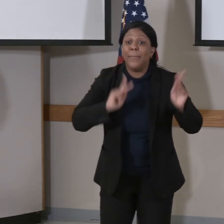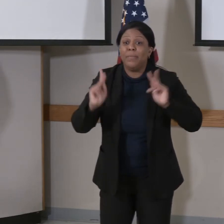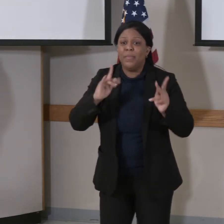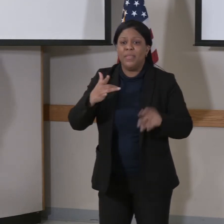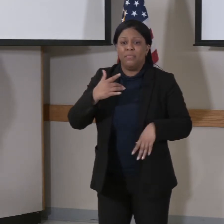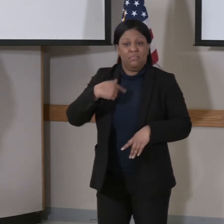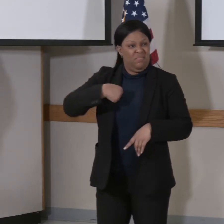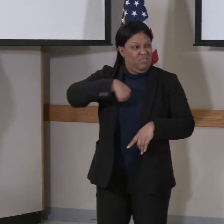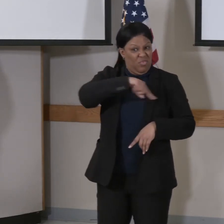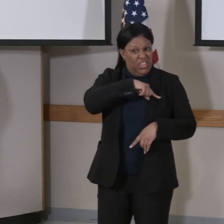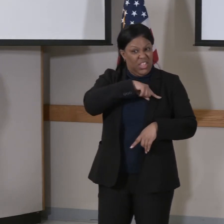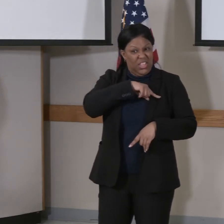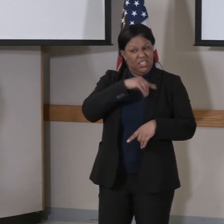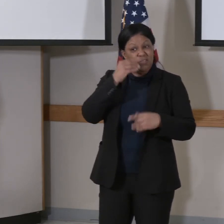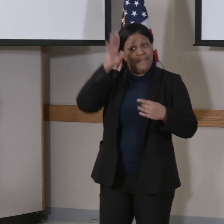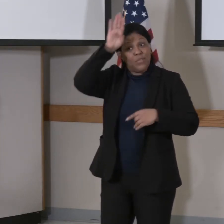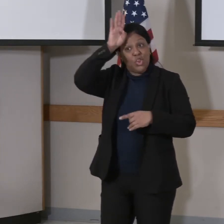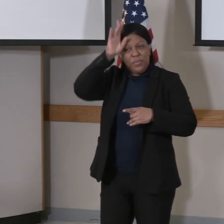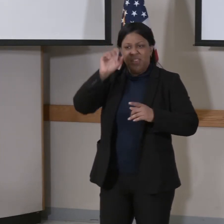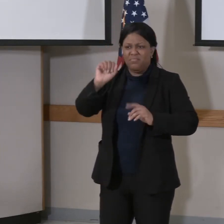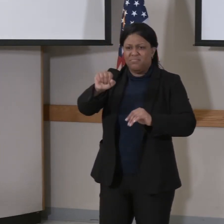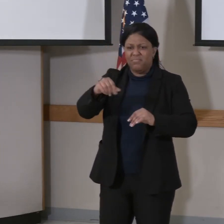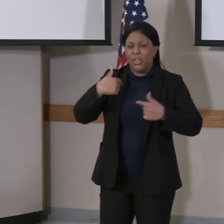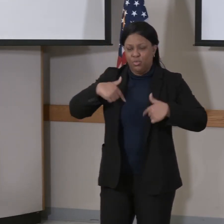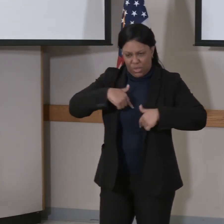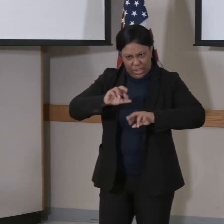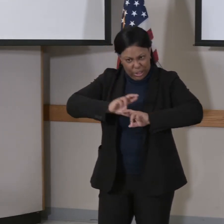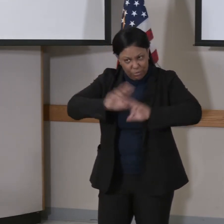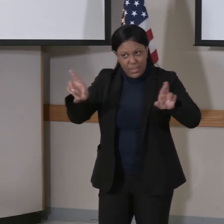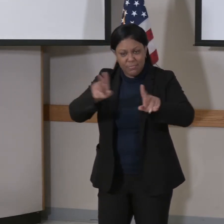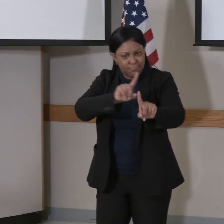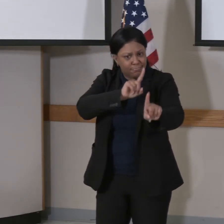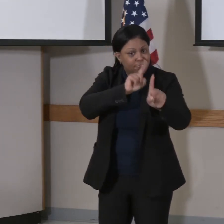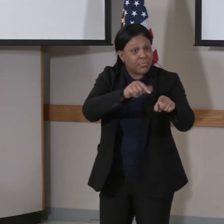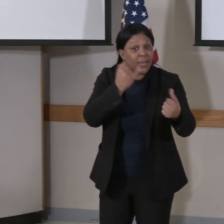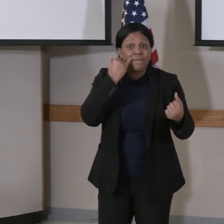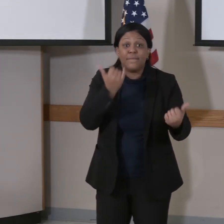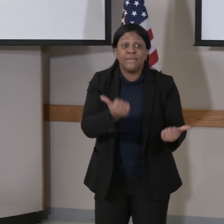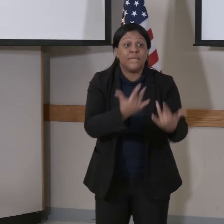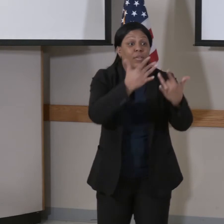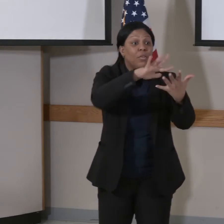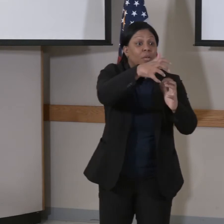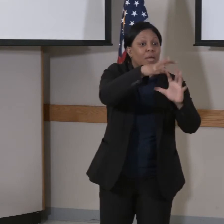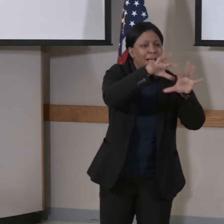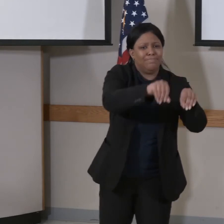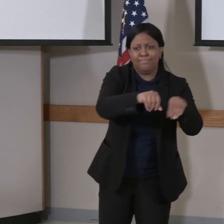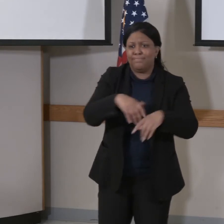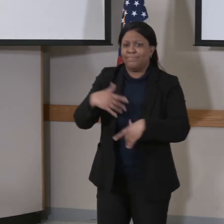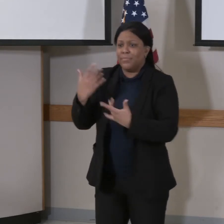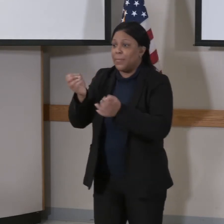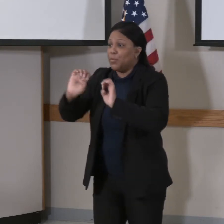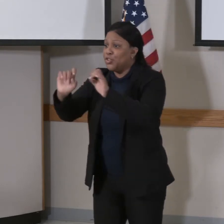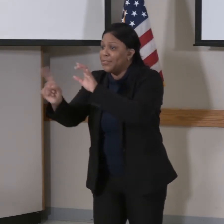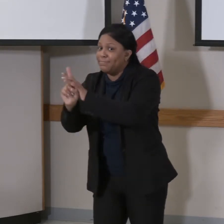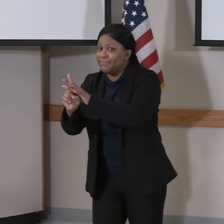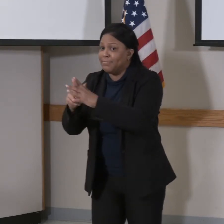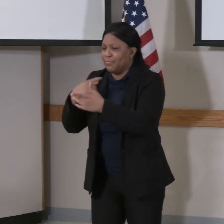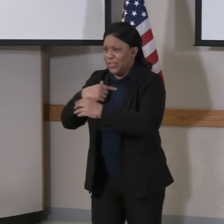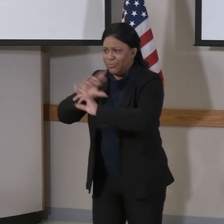emergency that may come up as a result of the trials or any civil unrest that may happen. Thank